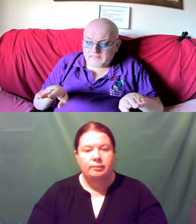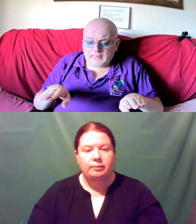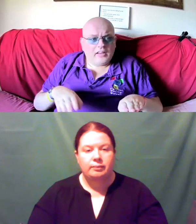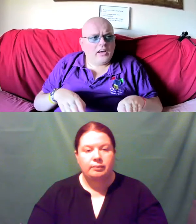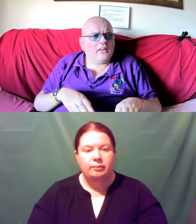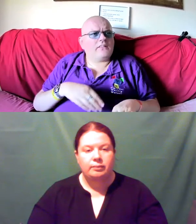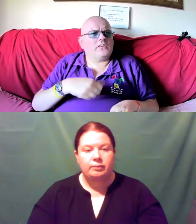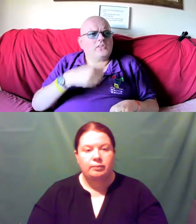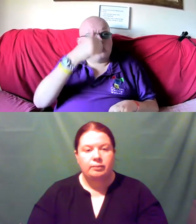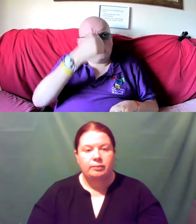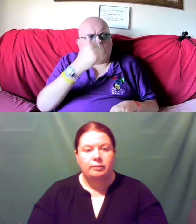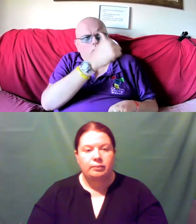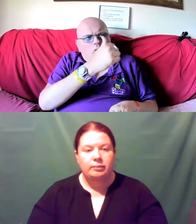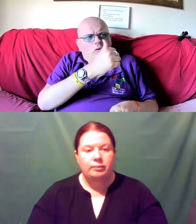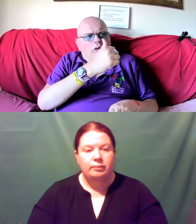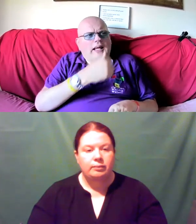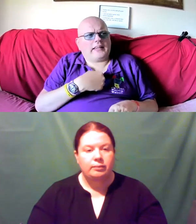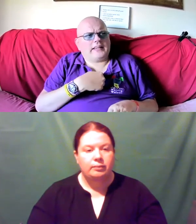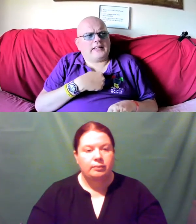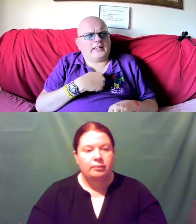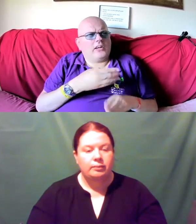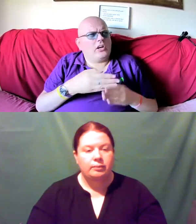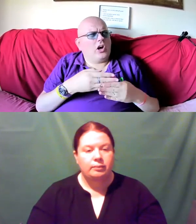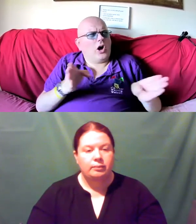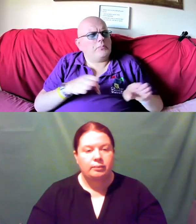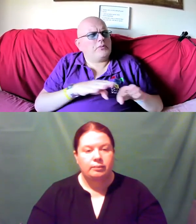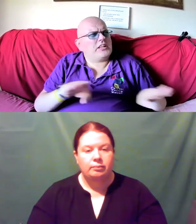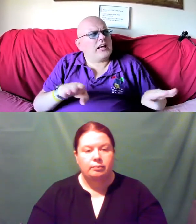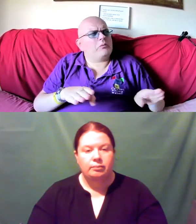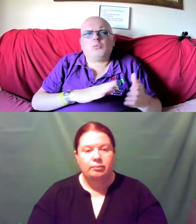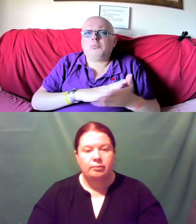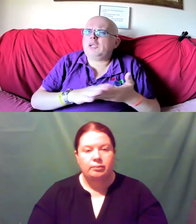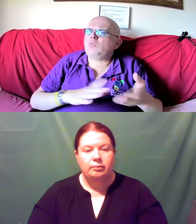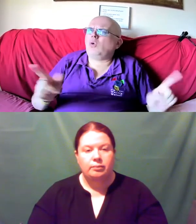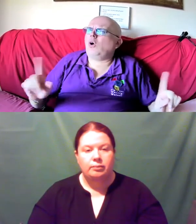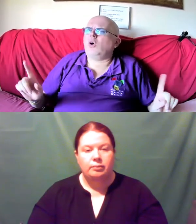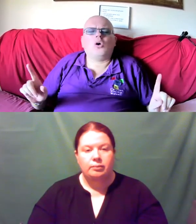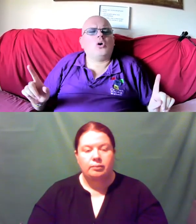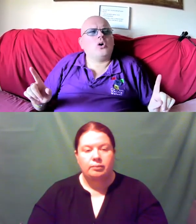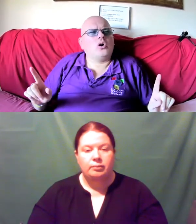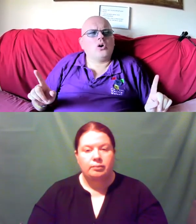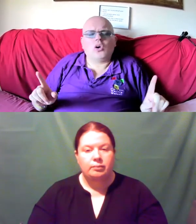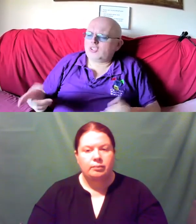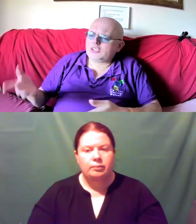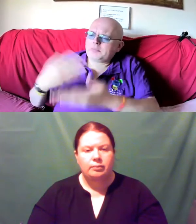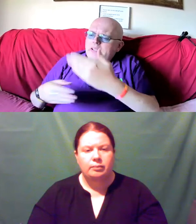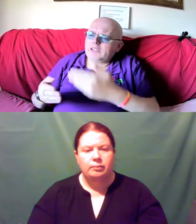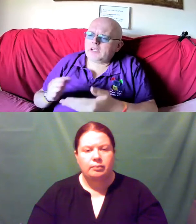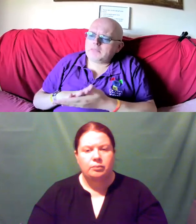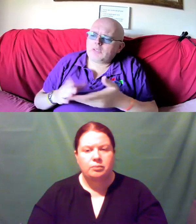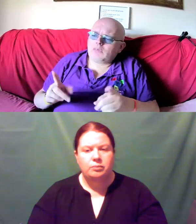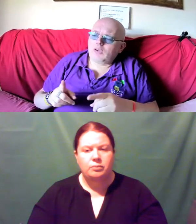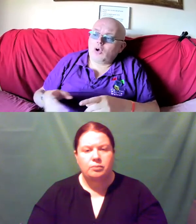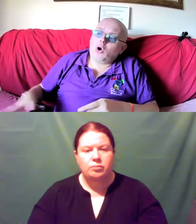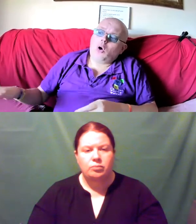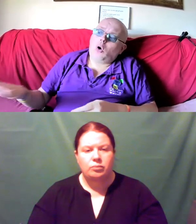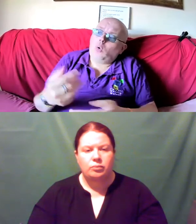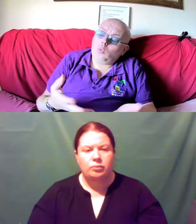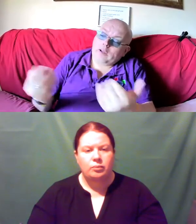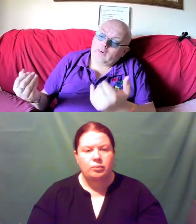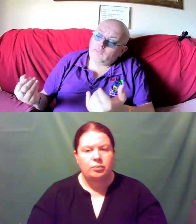Table, I had no idea what that meant. And she said, it means all are welcome to Christ's